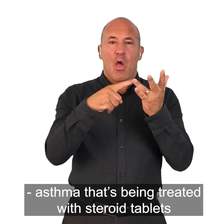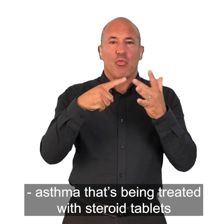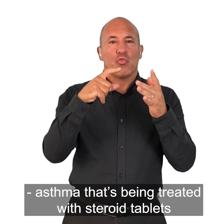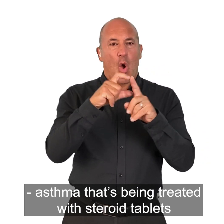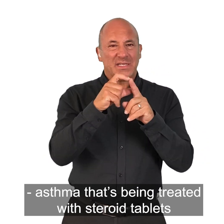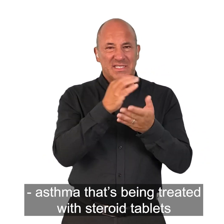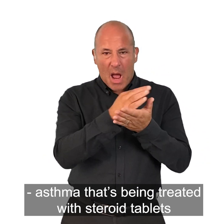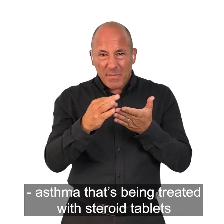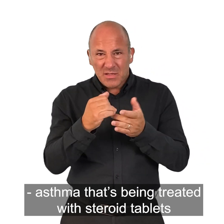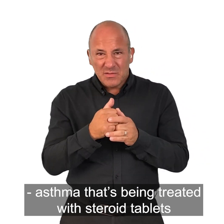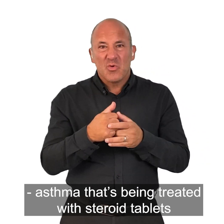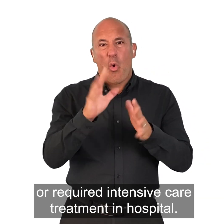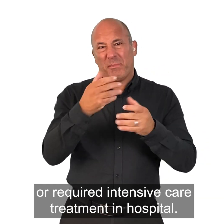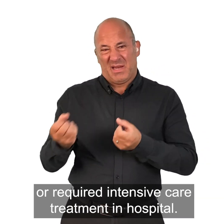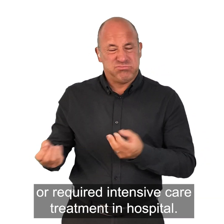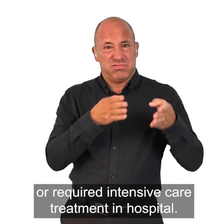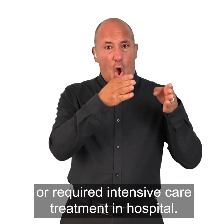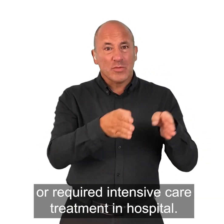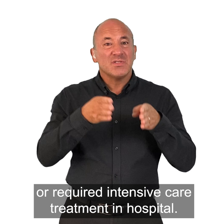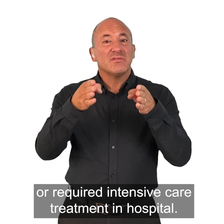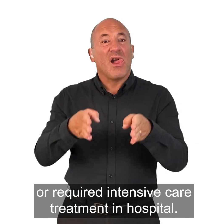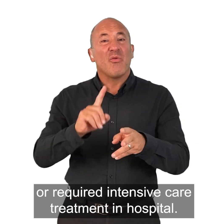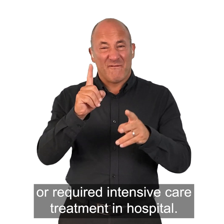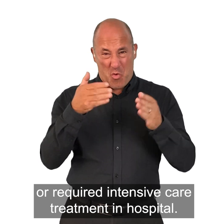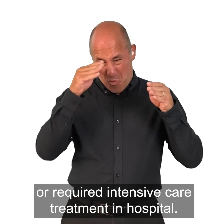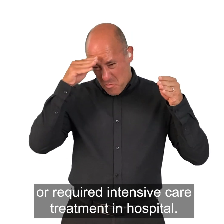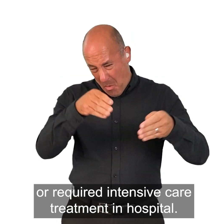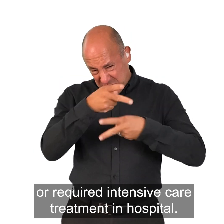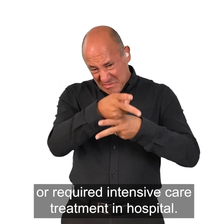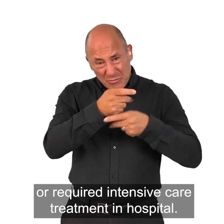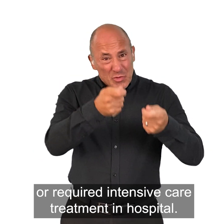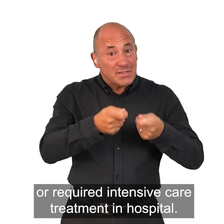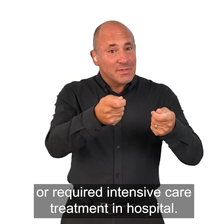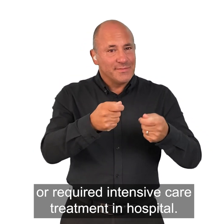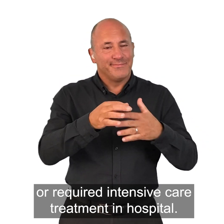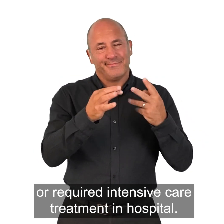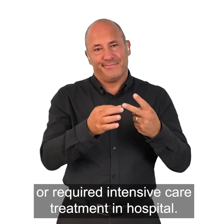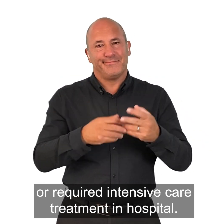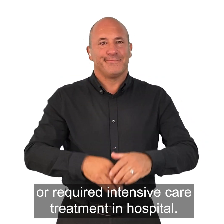tablets, or required intensive care treatment in hospital.